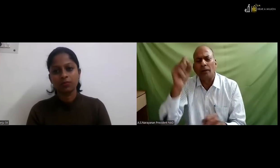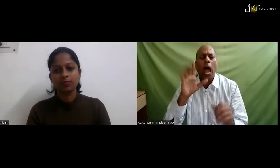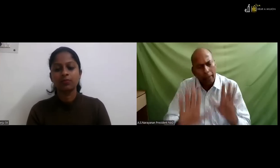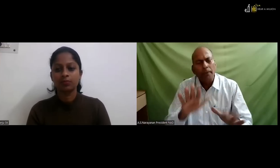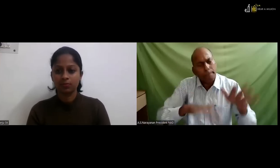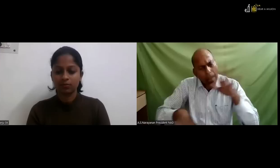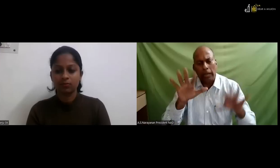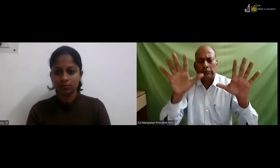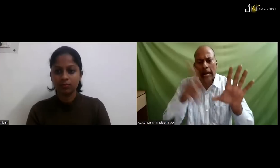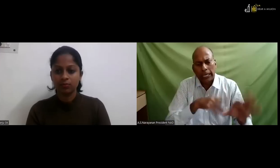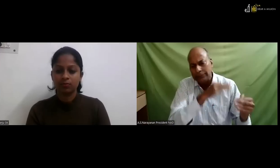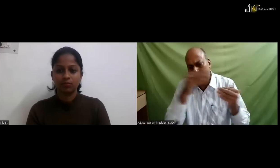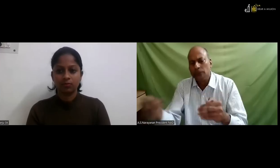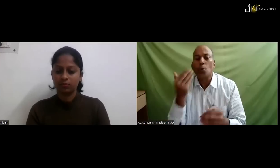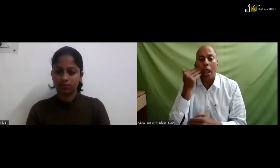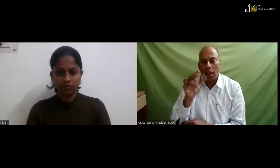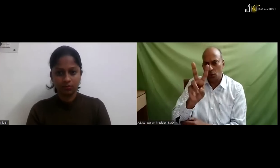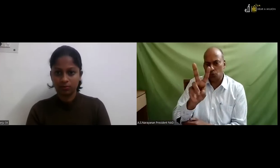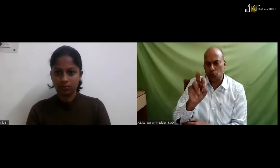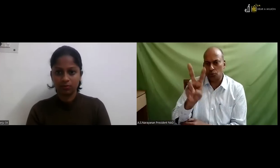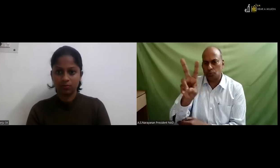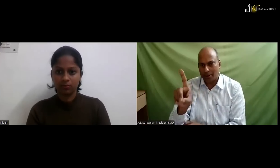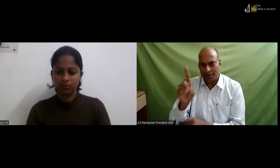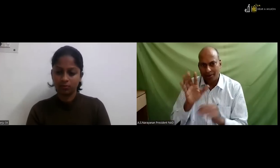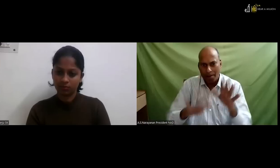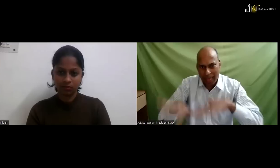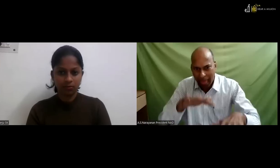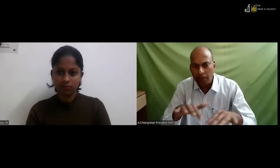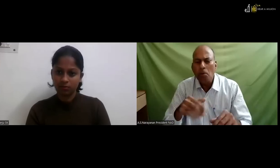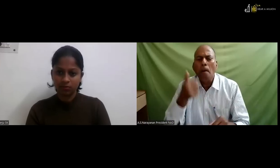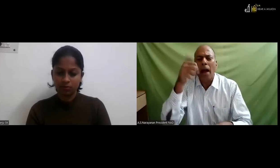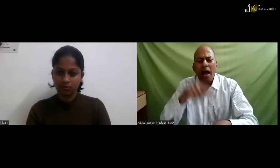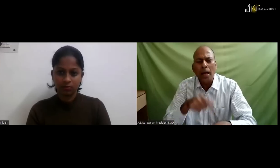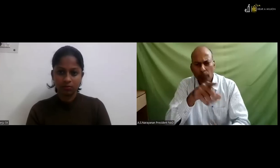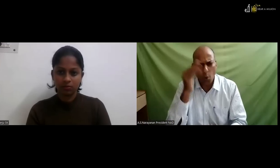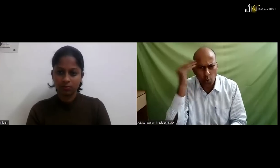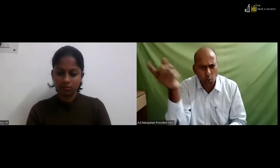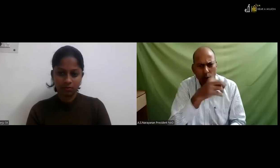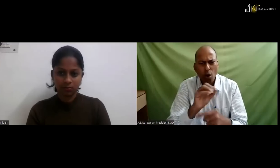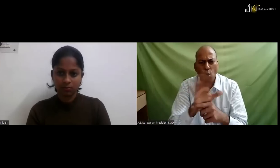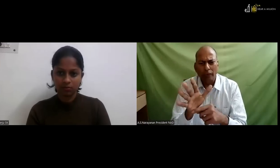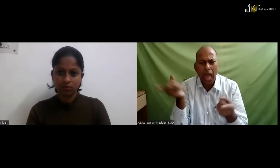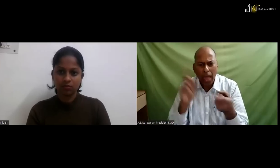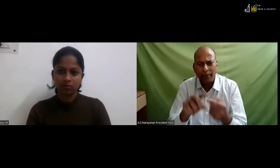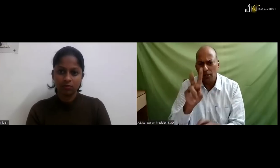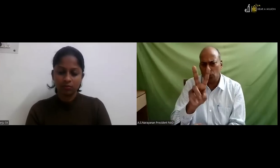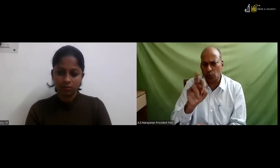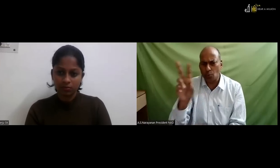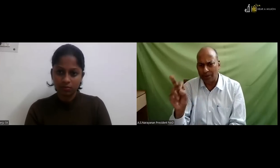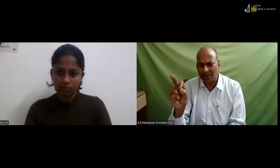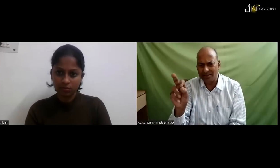was some accessibility guidelines, mentioned in the act. So we were planning in that